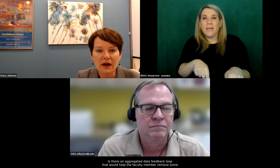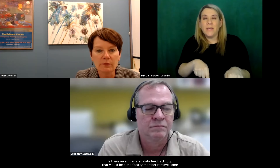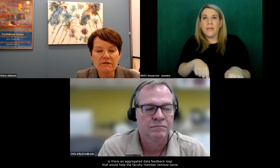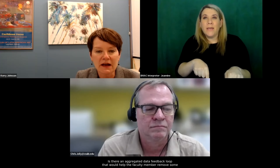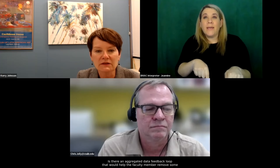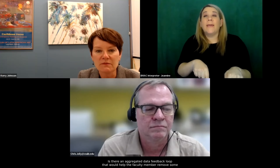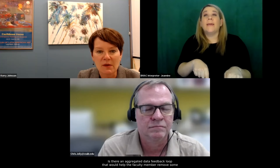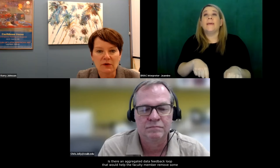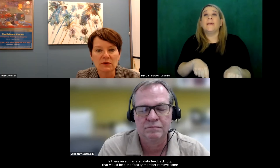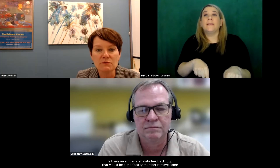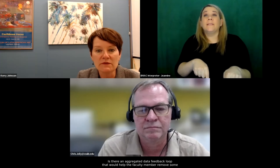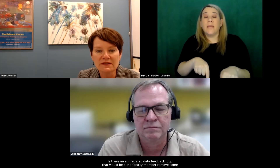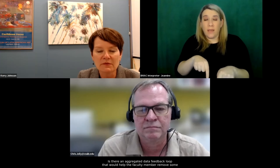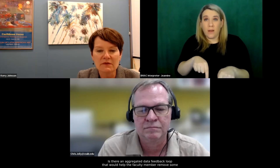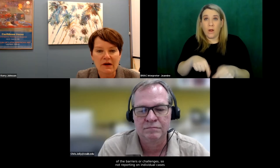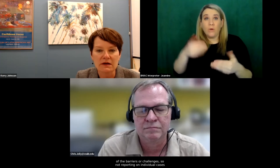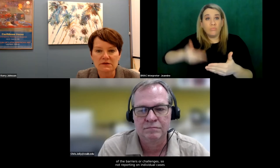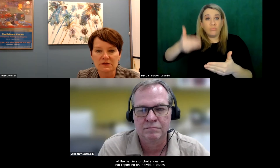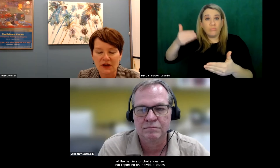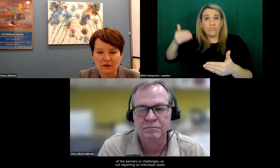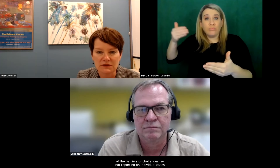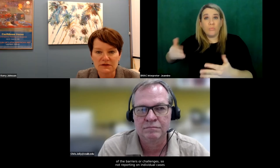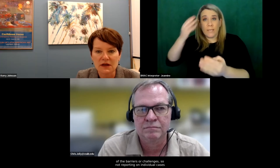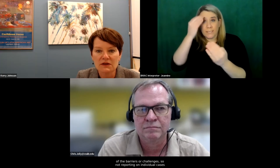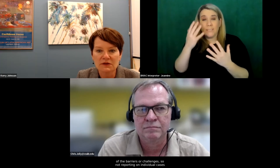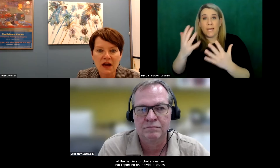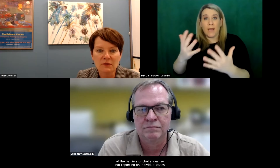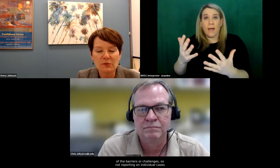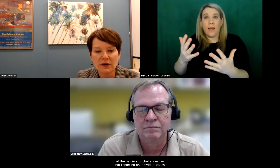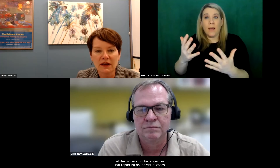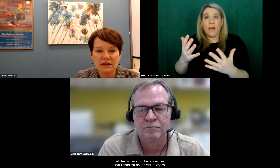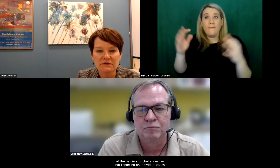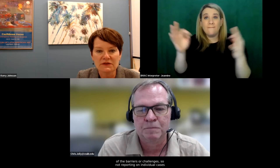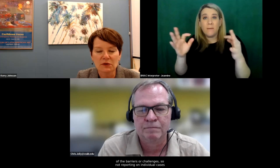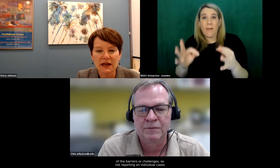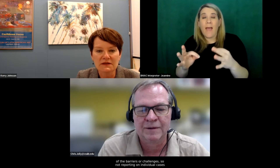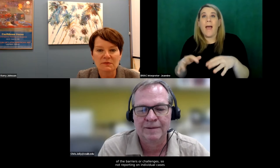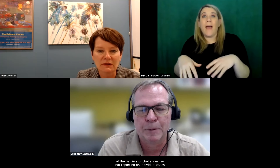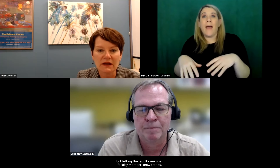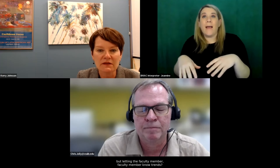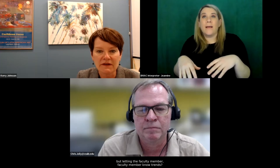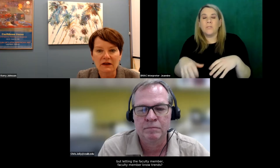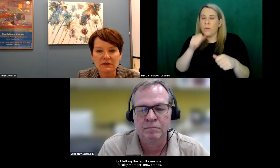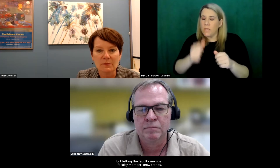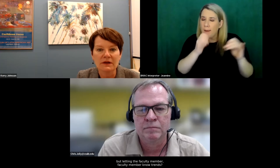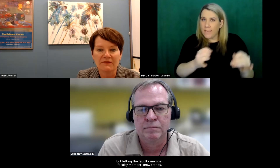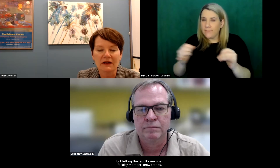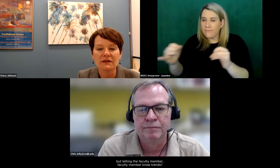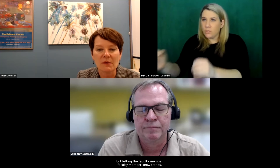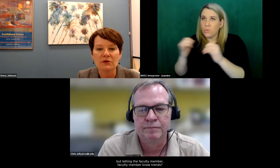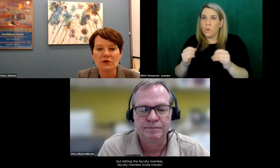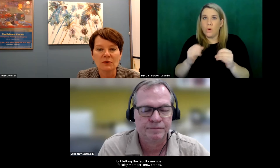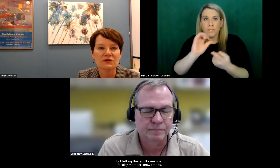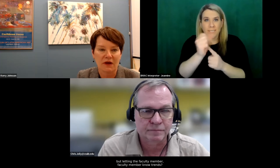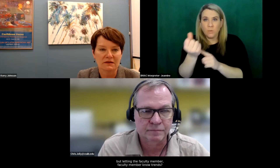loop that would help the faculty member remove some of the barriers or challenges? So not reporting on individual cases, but letting the